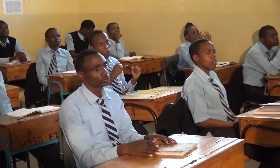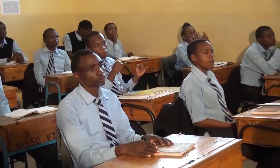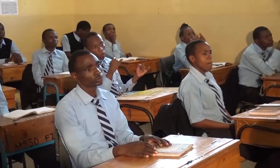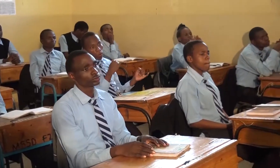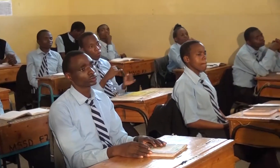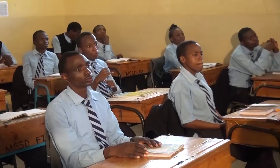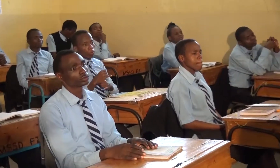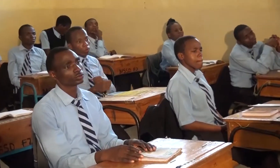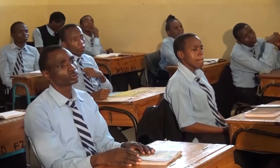So.